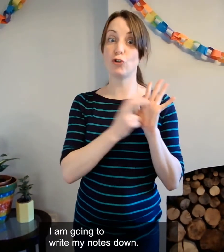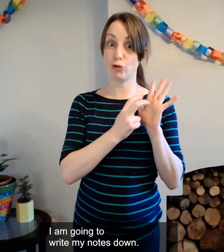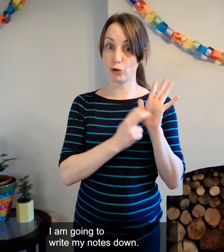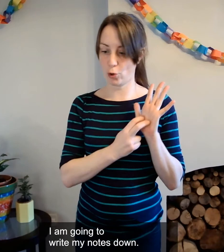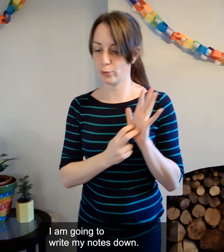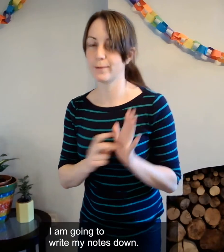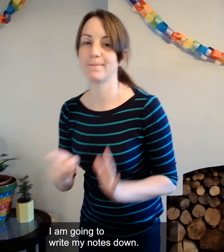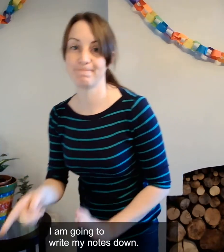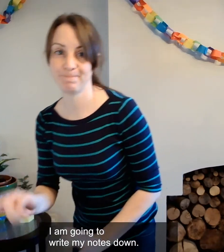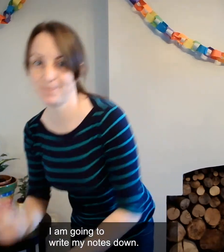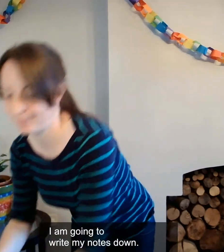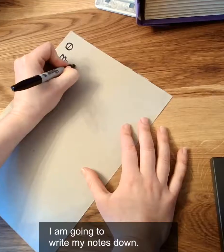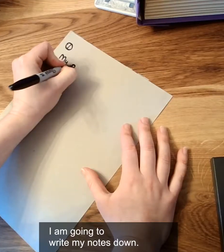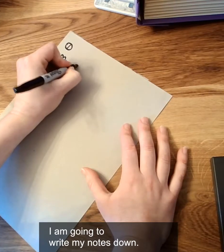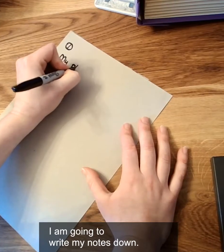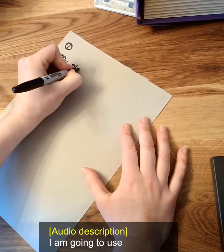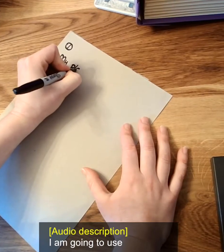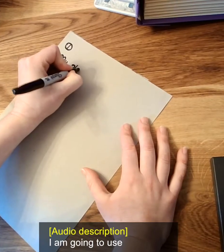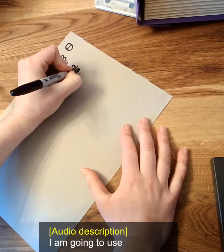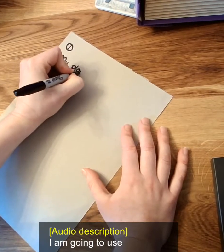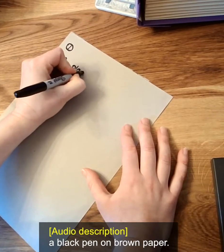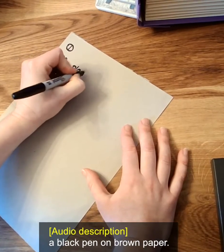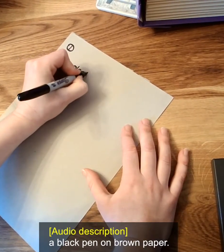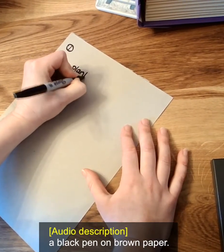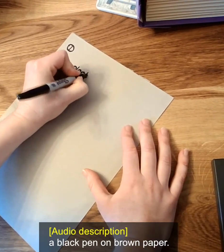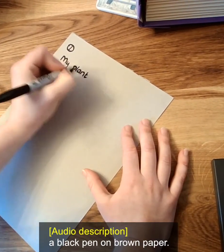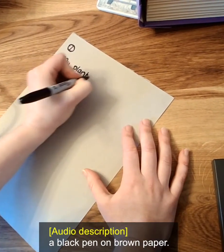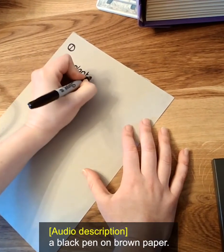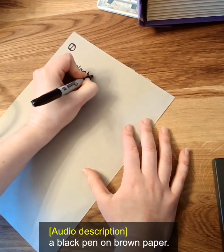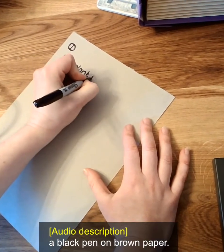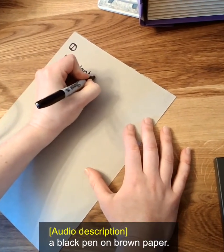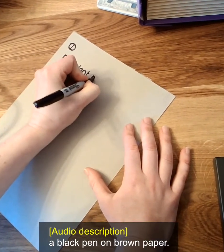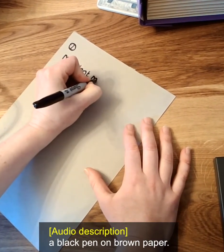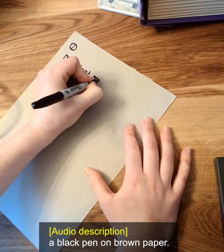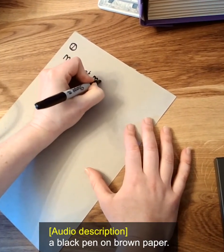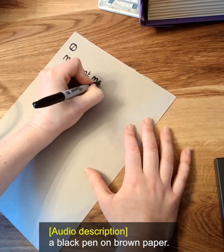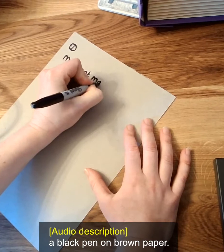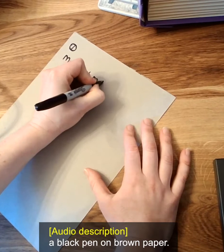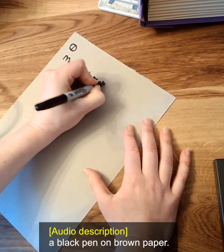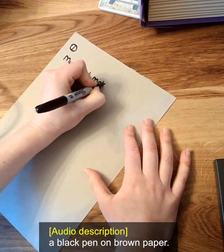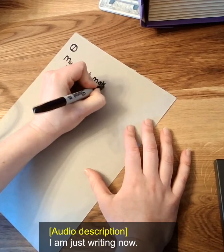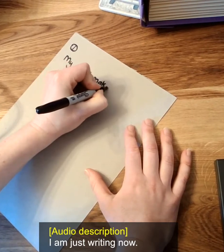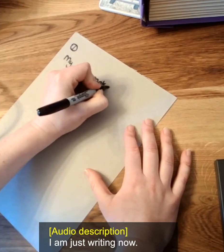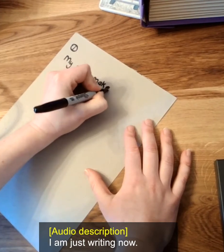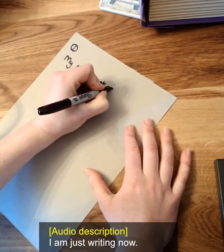going to write my notes down. I'm going to use a black pen on brown paper. I'm just writing